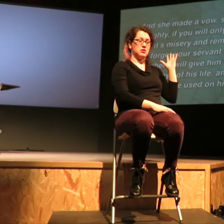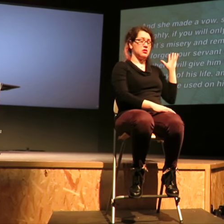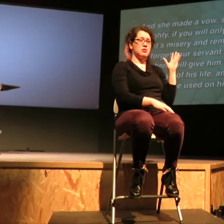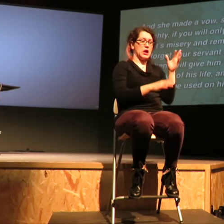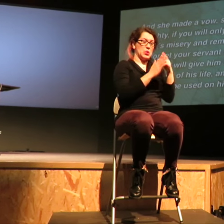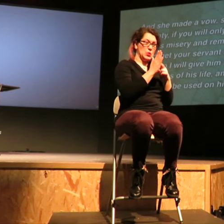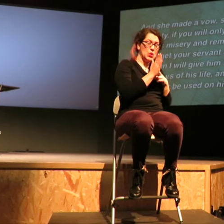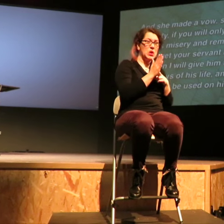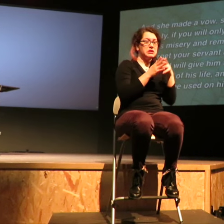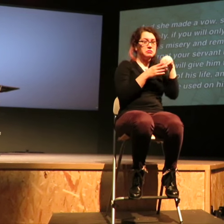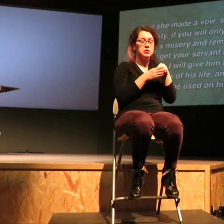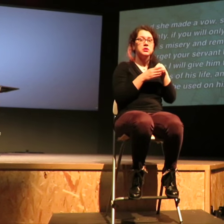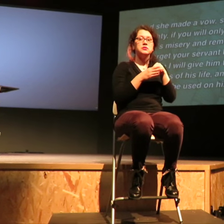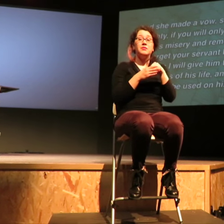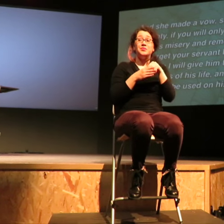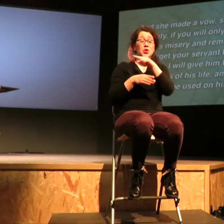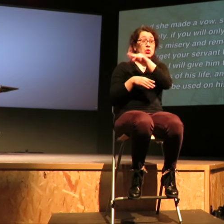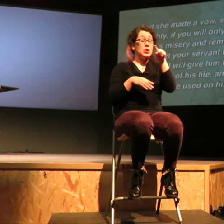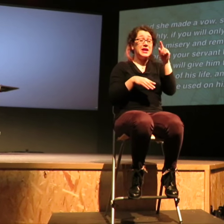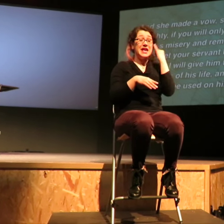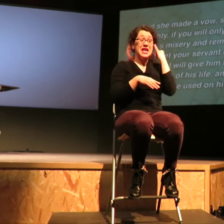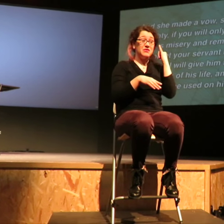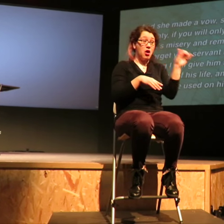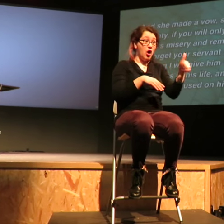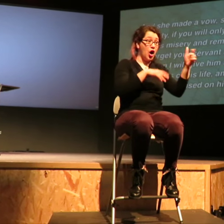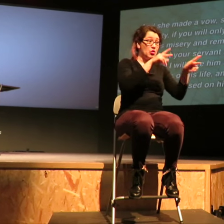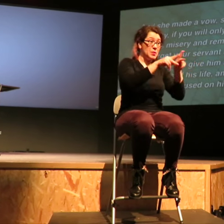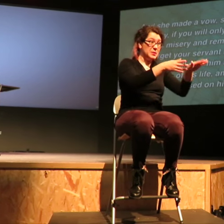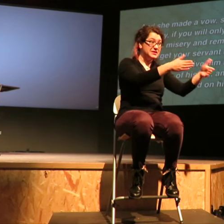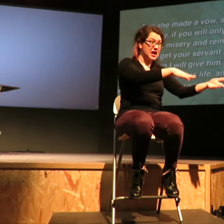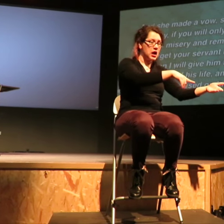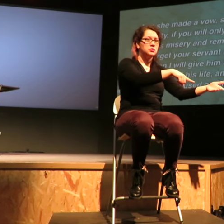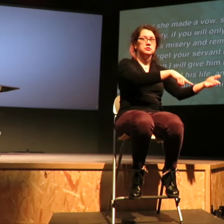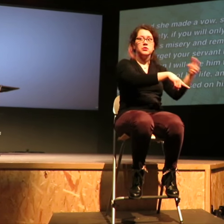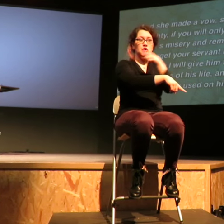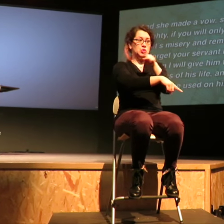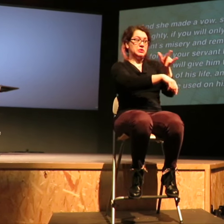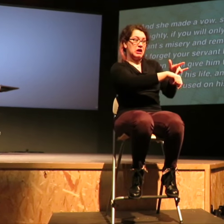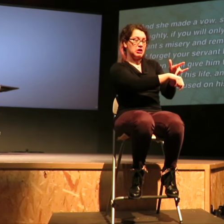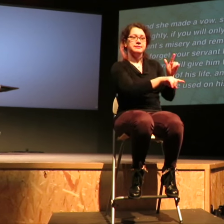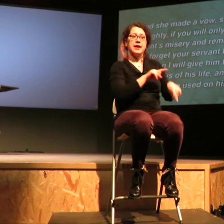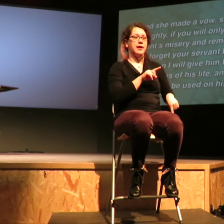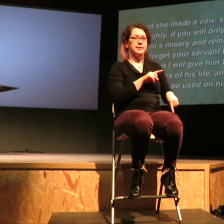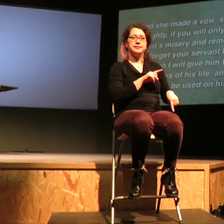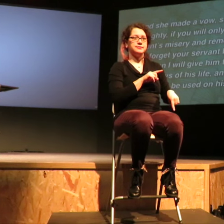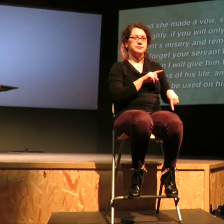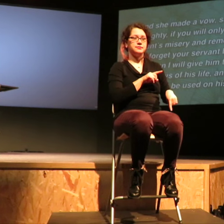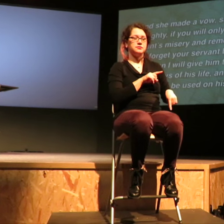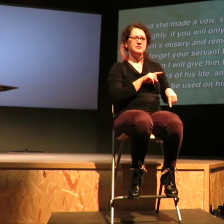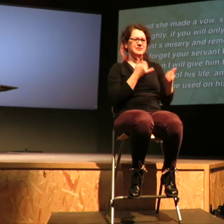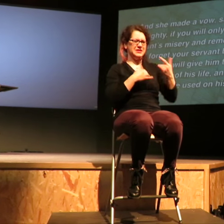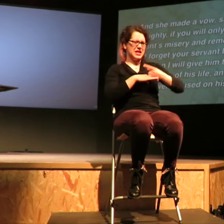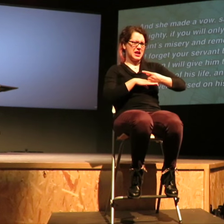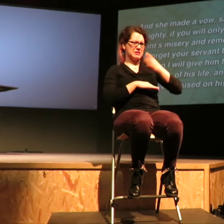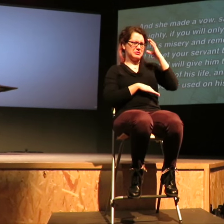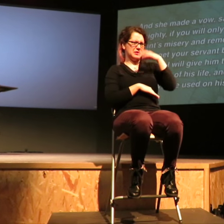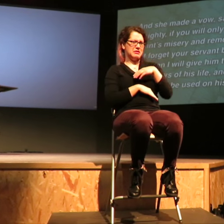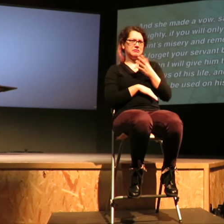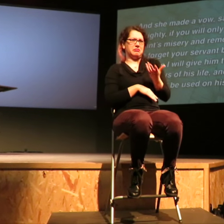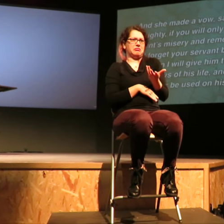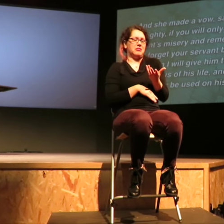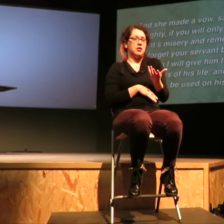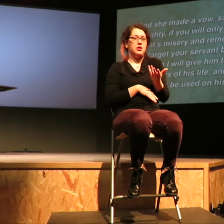or parts of the vow is that you couldn't touch people who had been deceased. Well, today that's kind of weird, but back then you'd have to prepare bodies. You didn't have